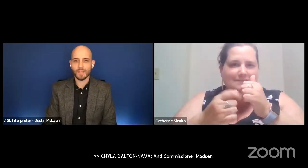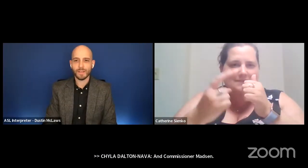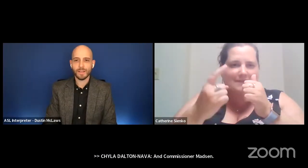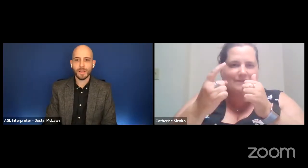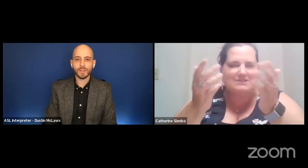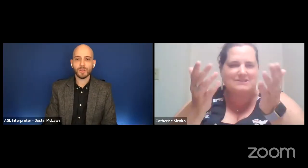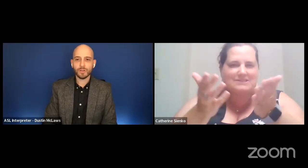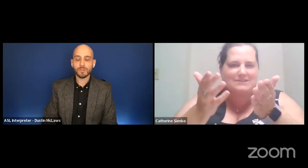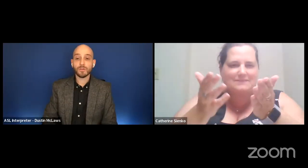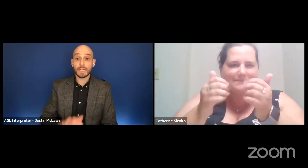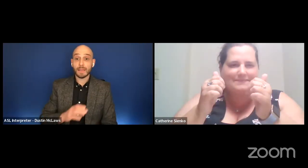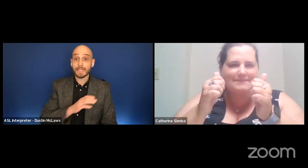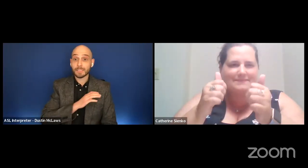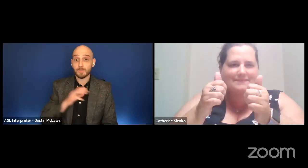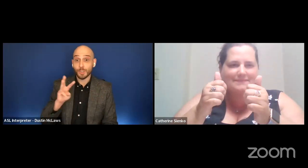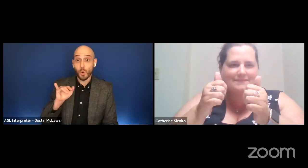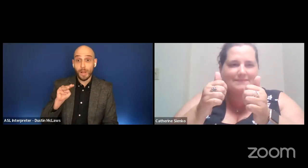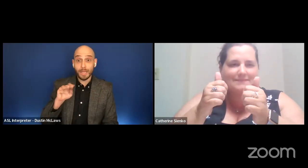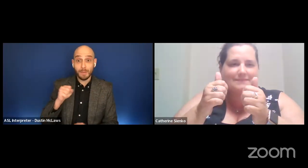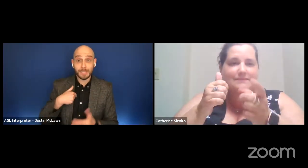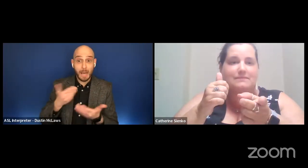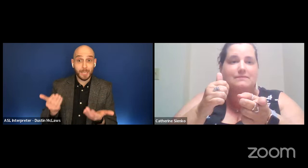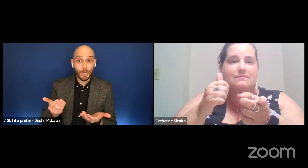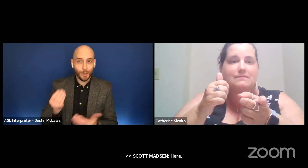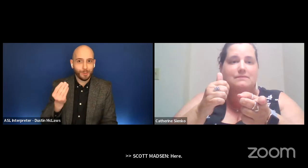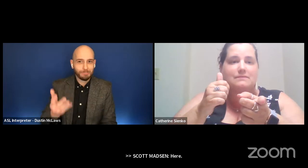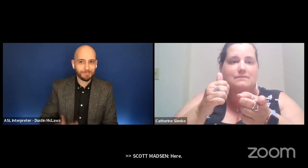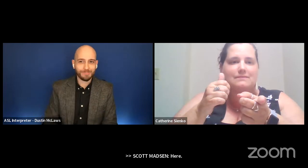This is Commissioner Williams. I'm here.